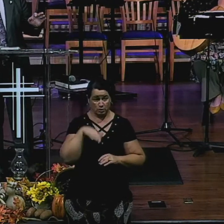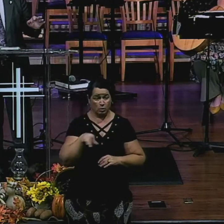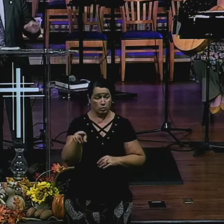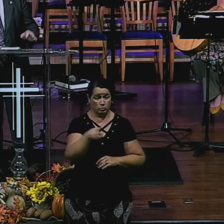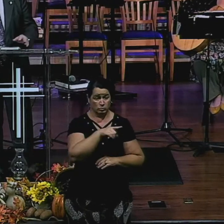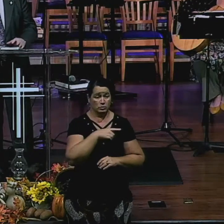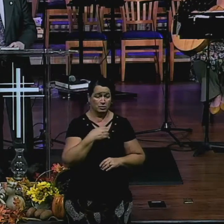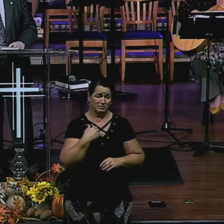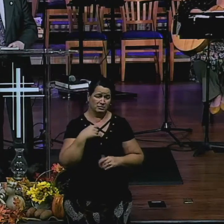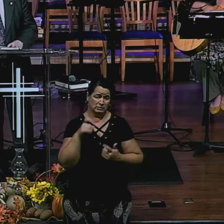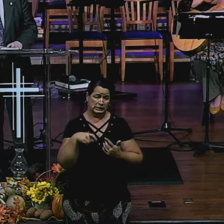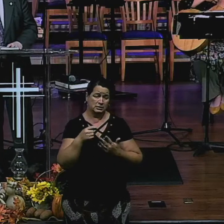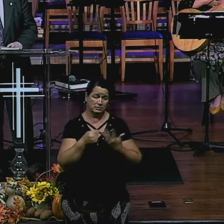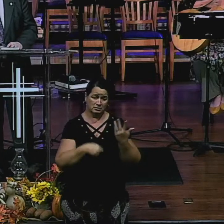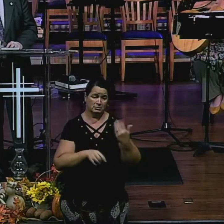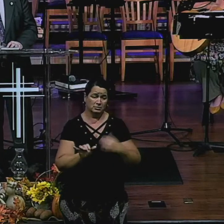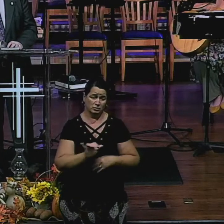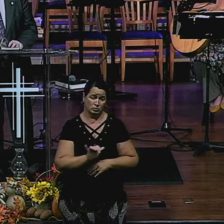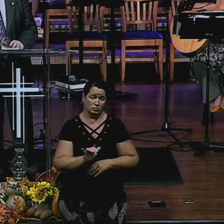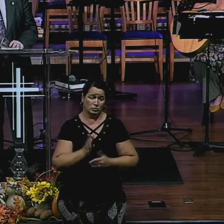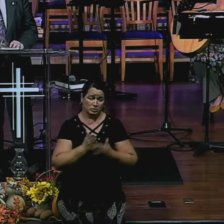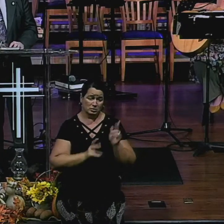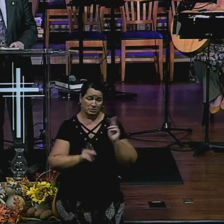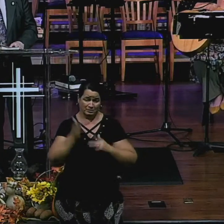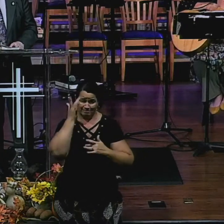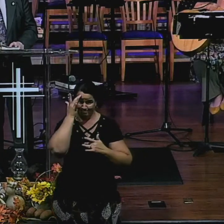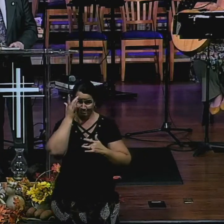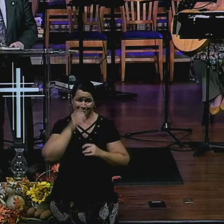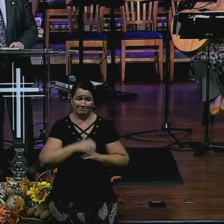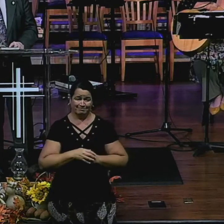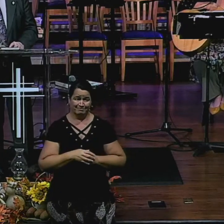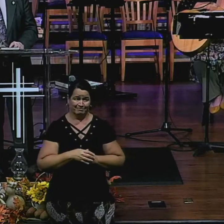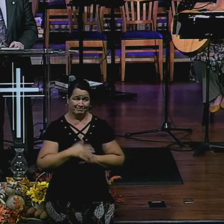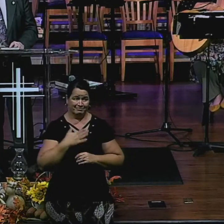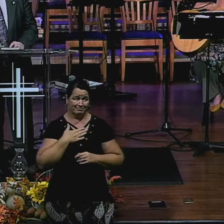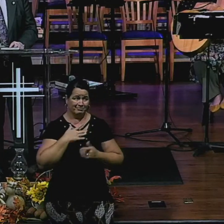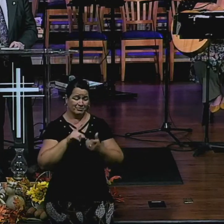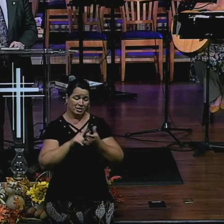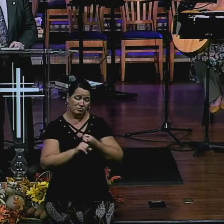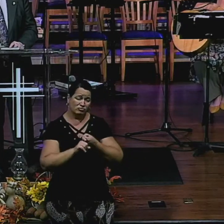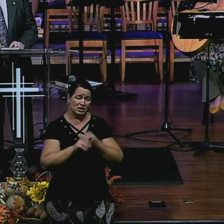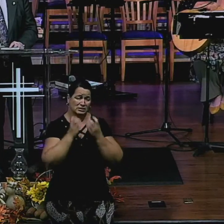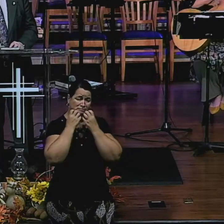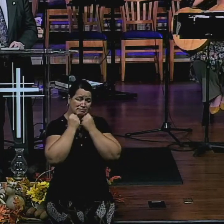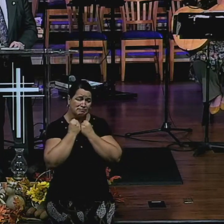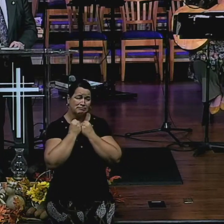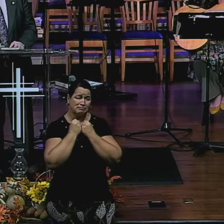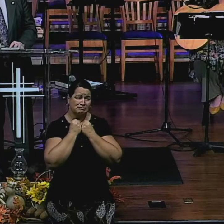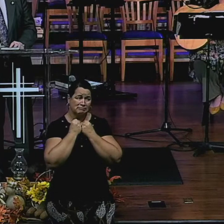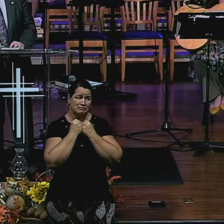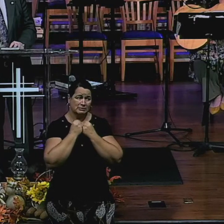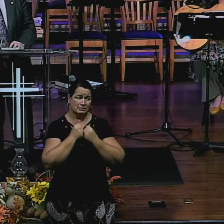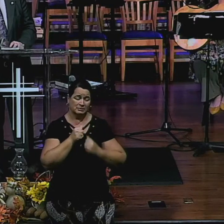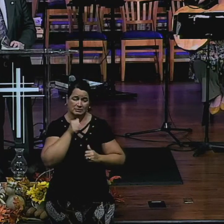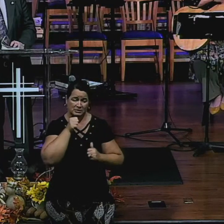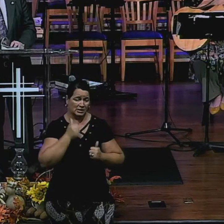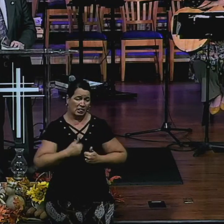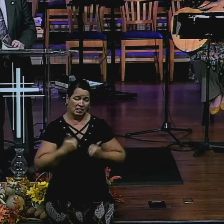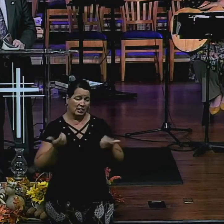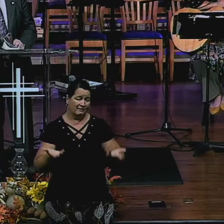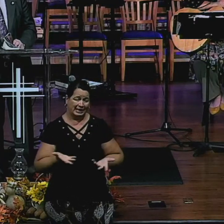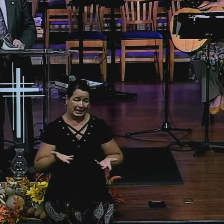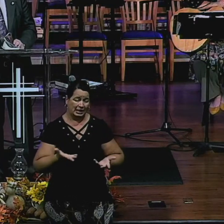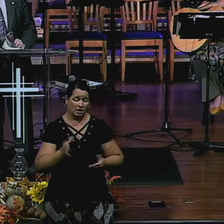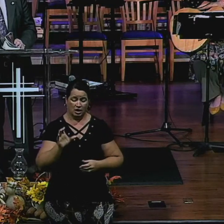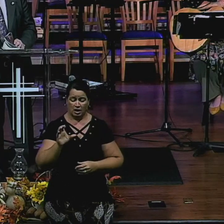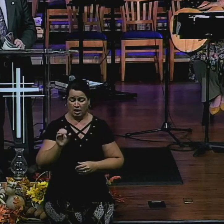are acutely aware of the fact that some people are sick. I have a friend, a dear friend, out-of-state friend, who has COVID-19.